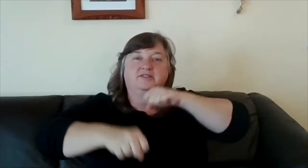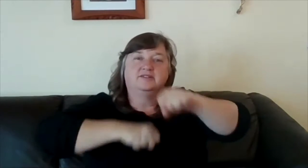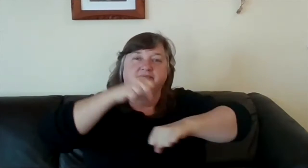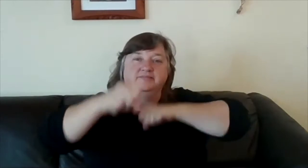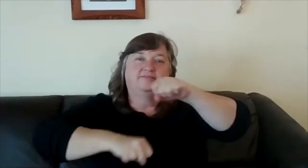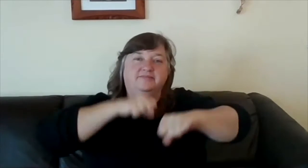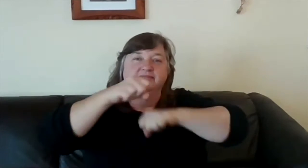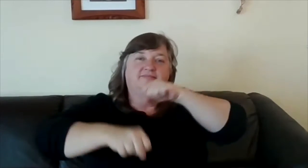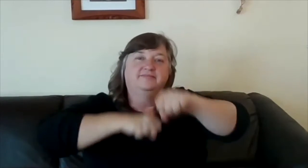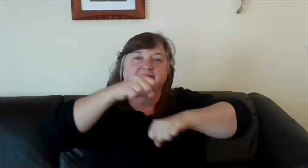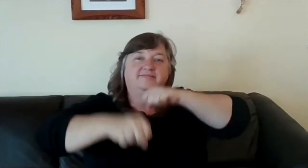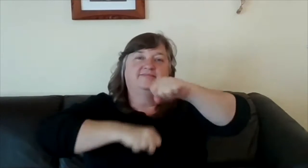pedals.